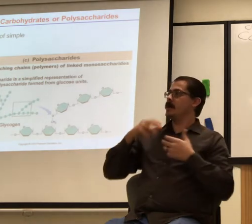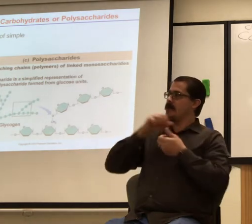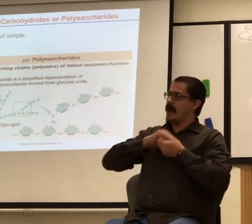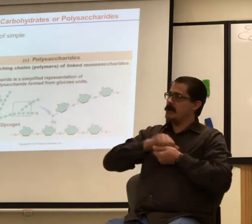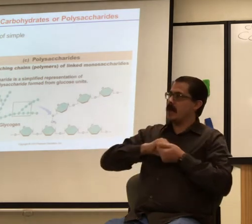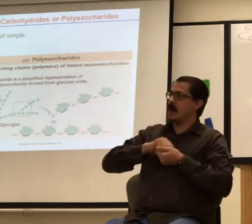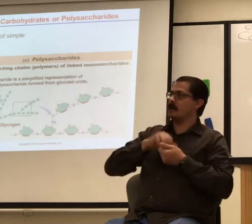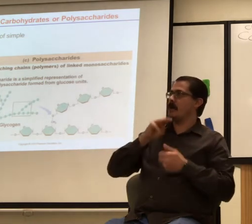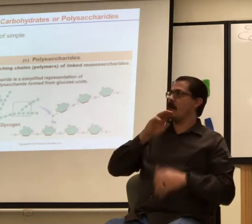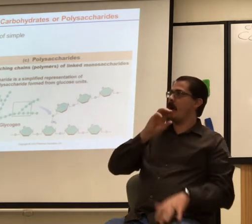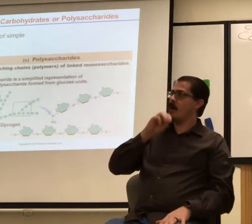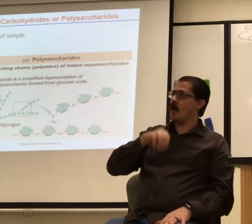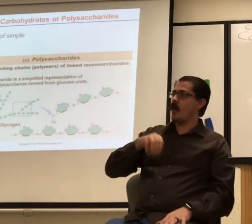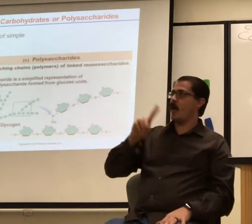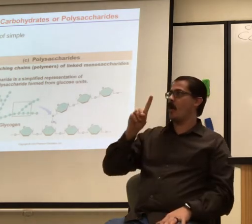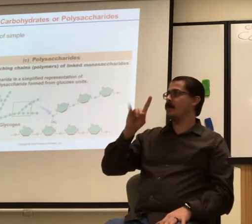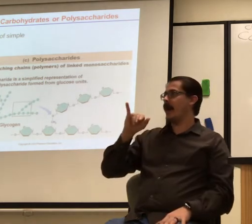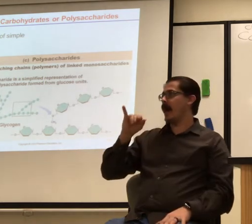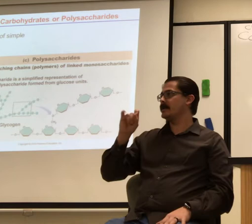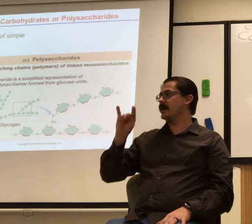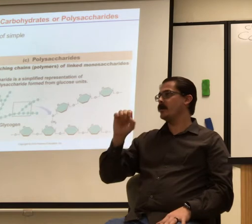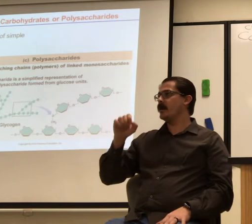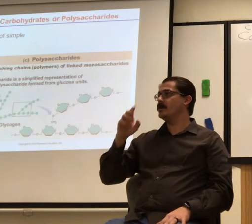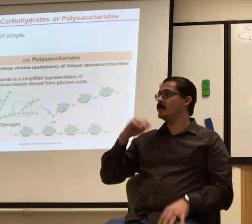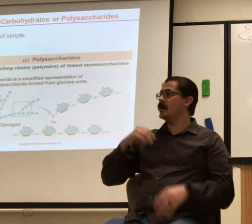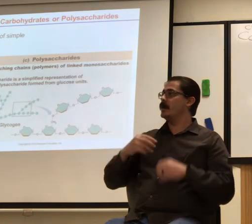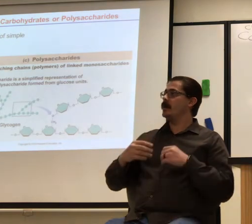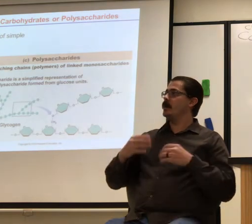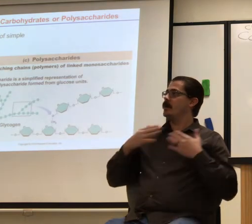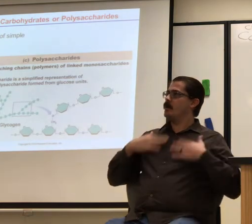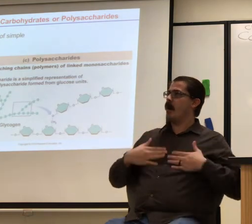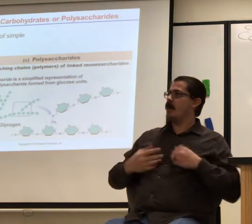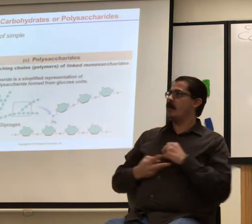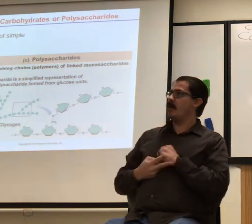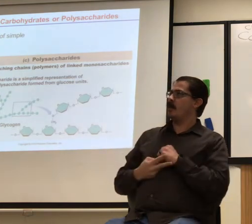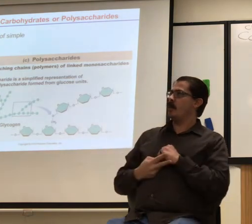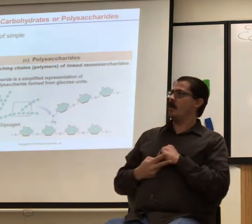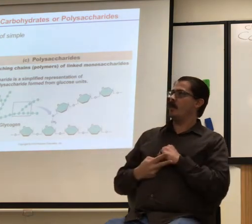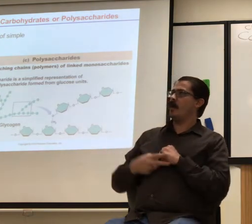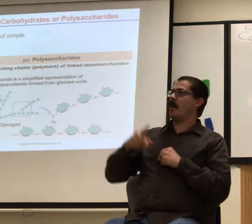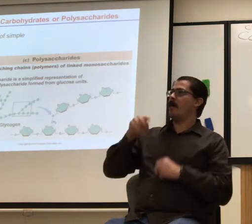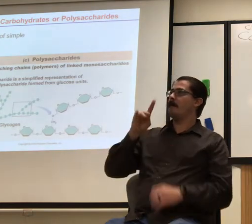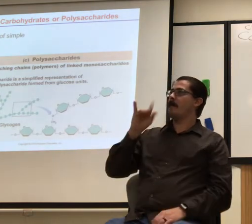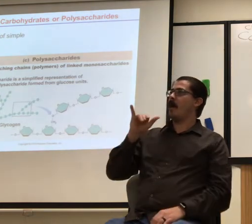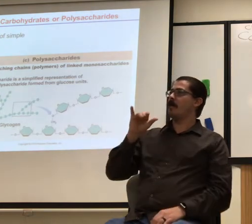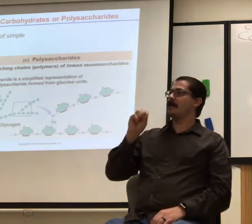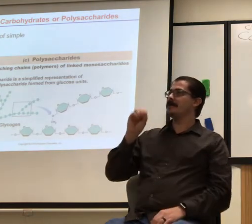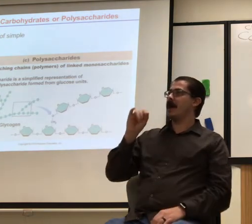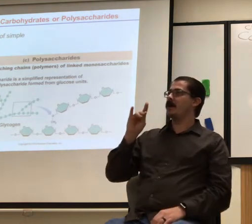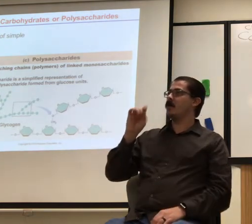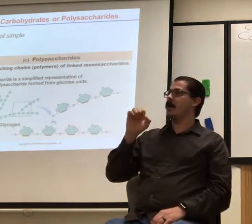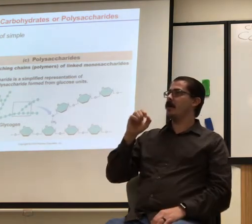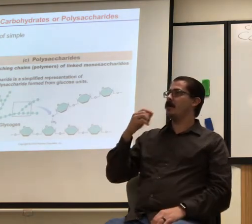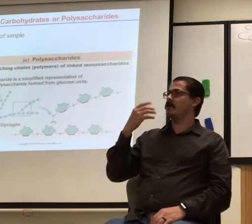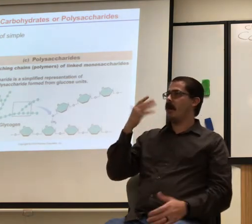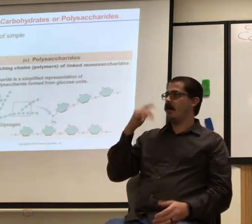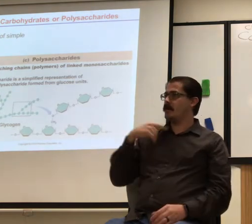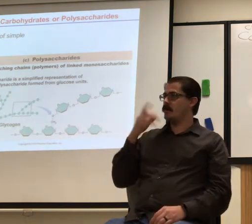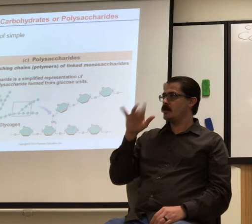monosaccharides, disaccharides, and you can store them in the form of polysaccharides. I already mentioned this, glycogen,